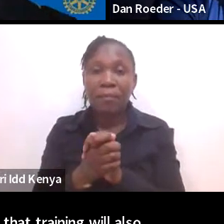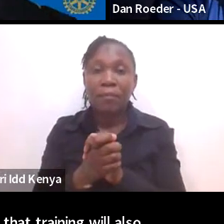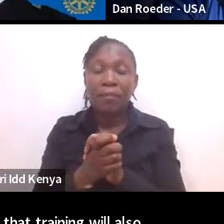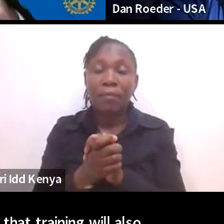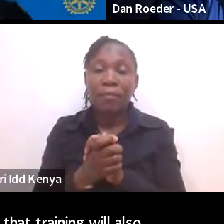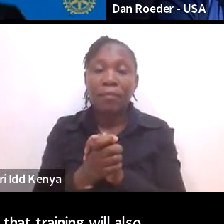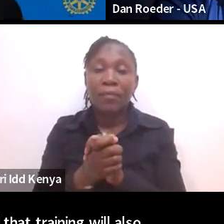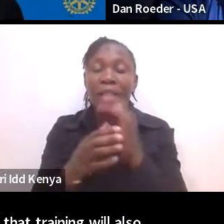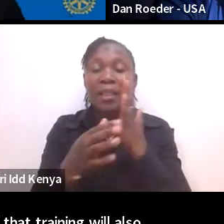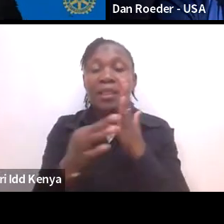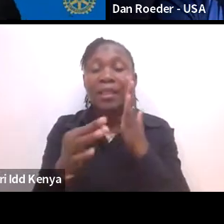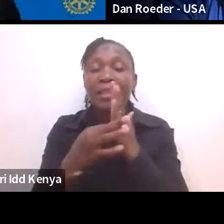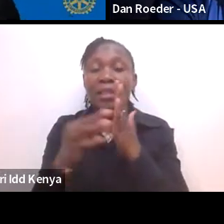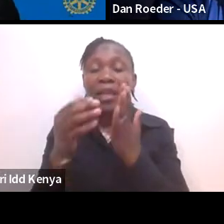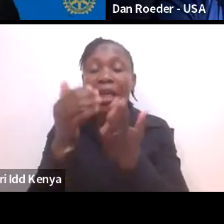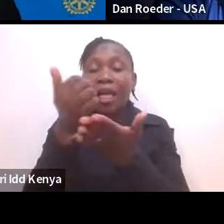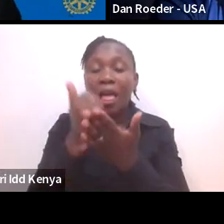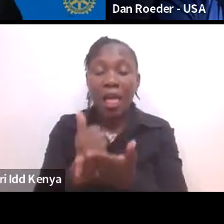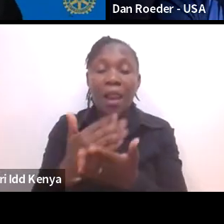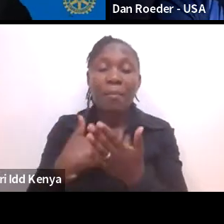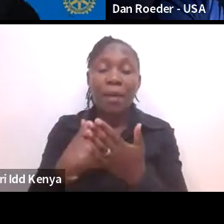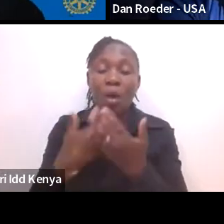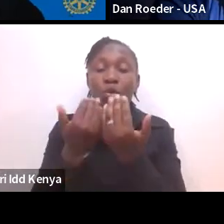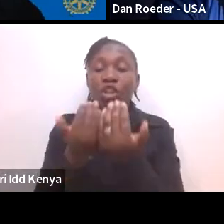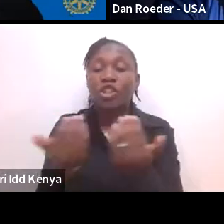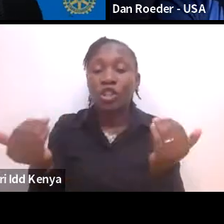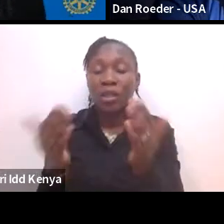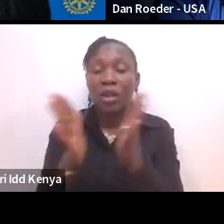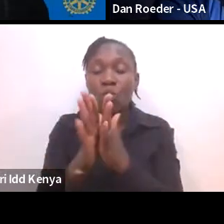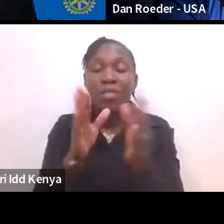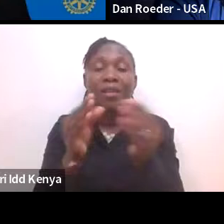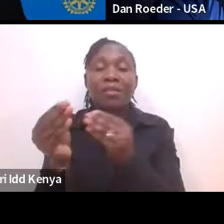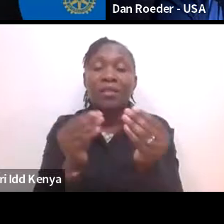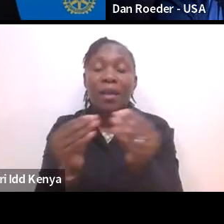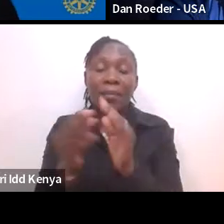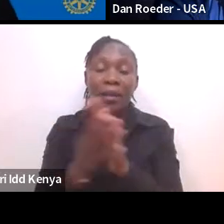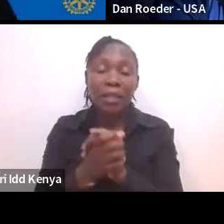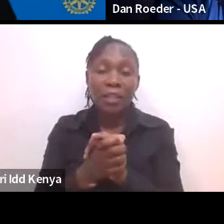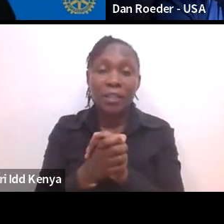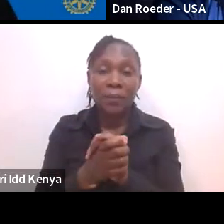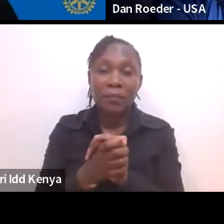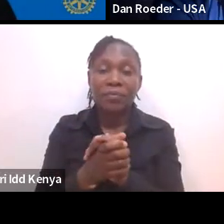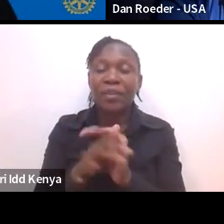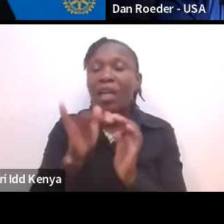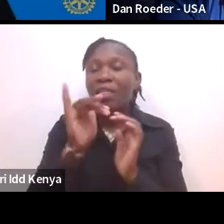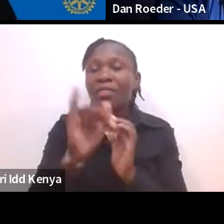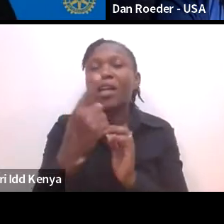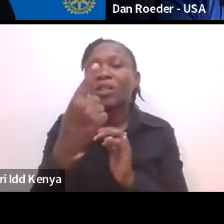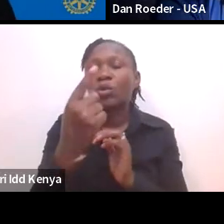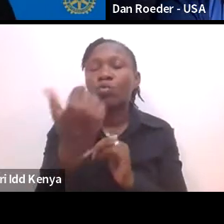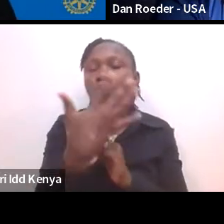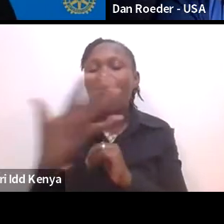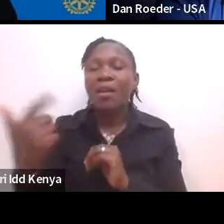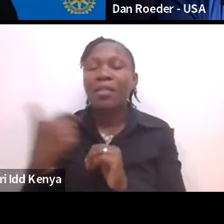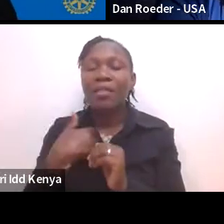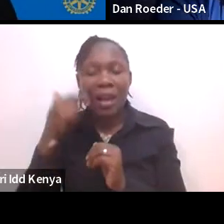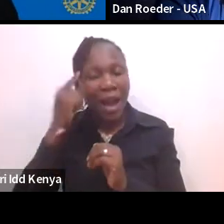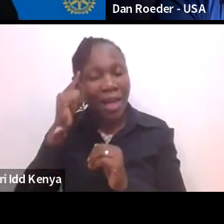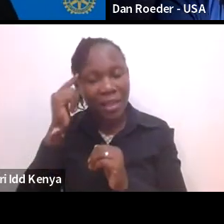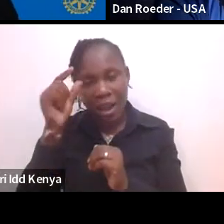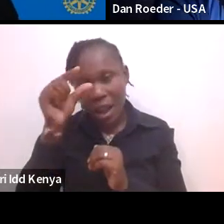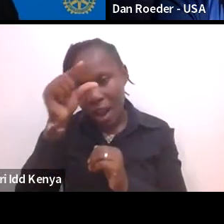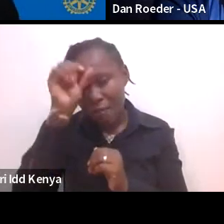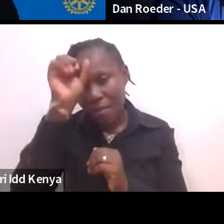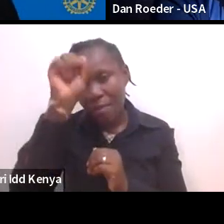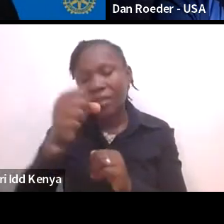help all children, not just, with disabilities. So, that's one thing that I think that governments can do is